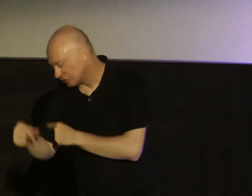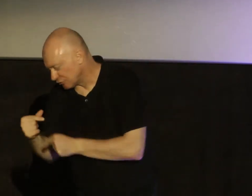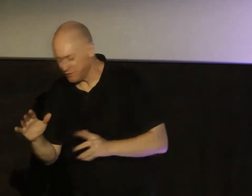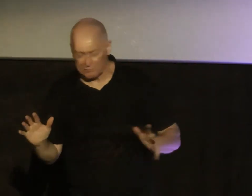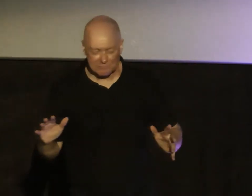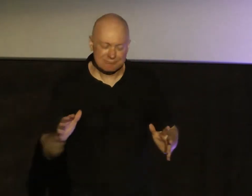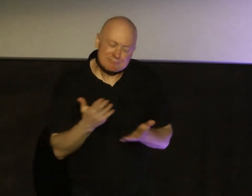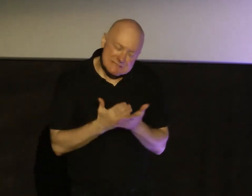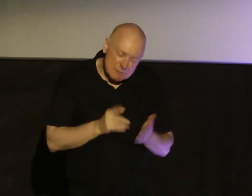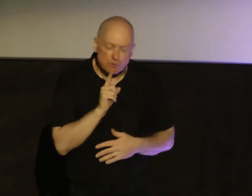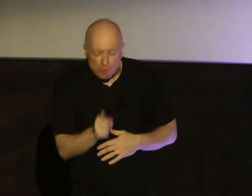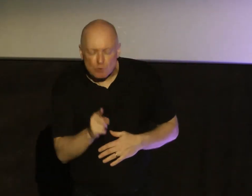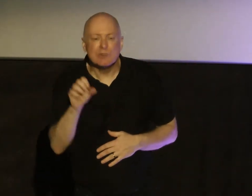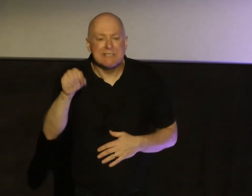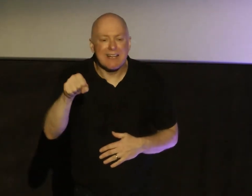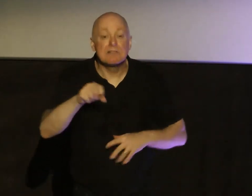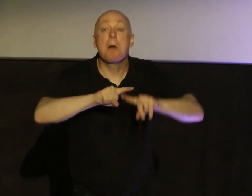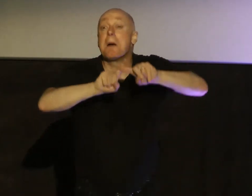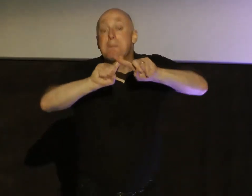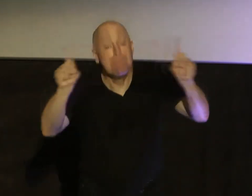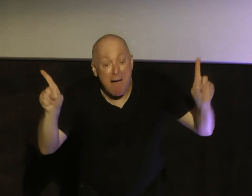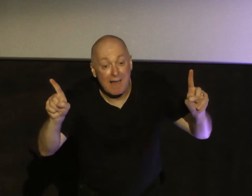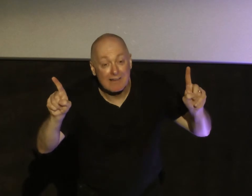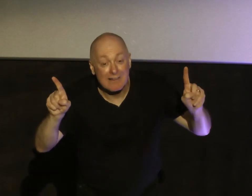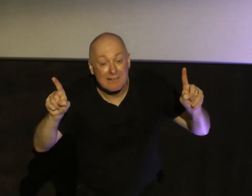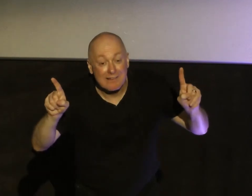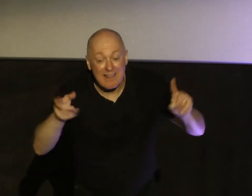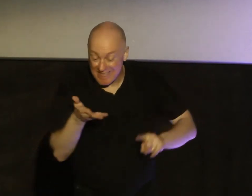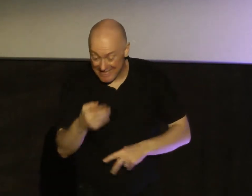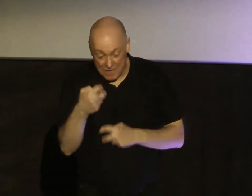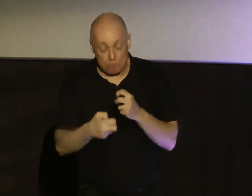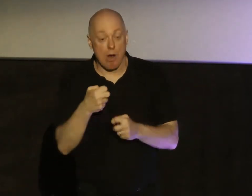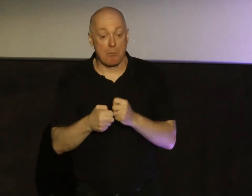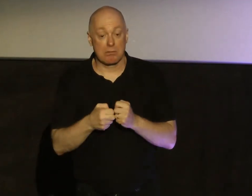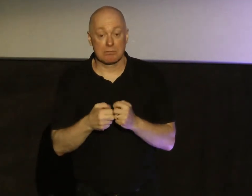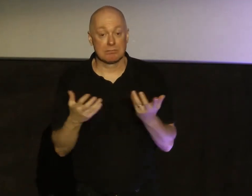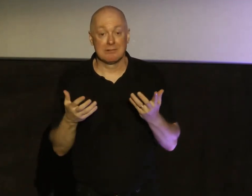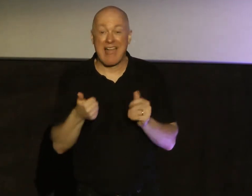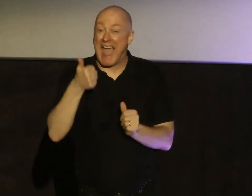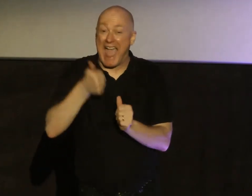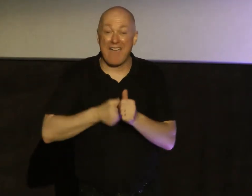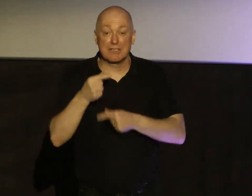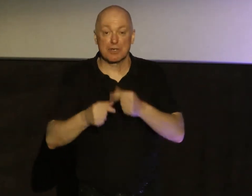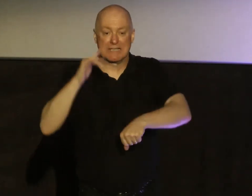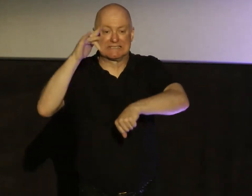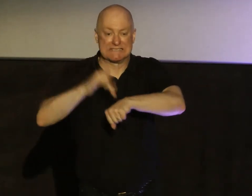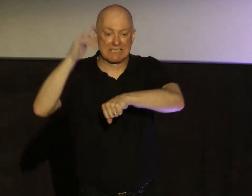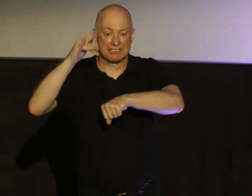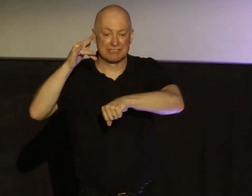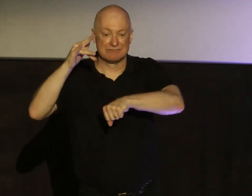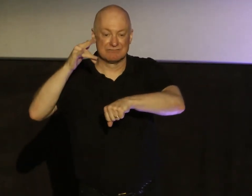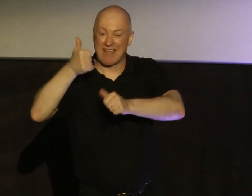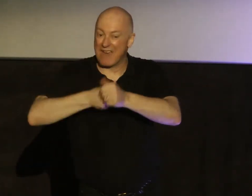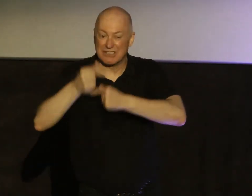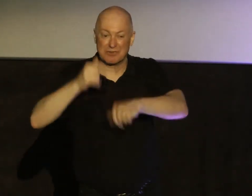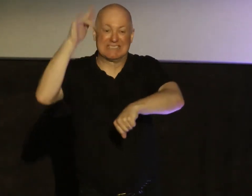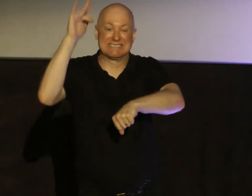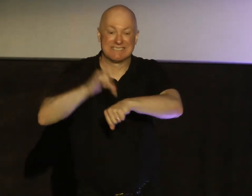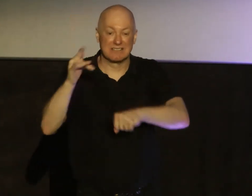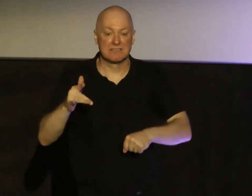to that, but loved ones, this problem is a problem that transcends every generation and every demographic. The sense of entitlement,